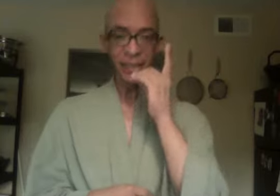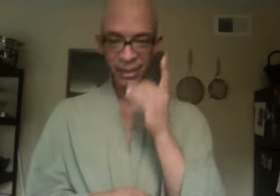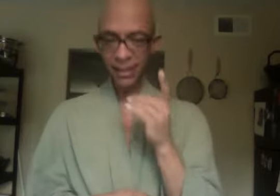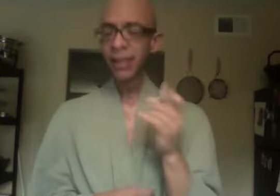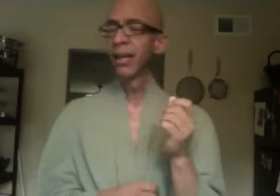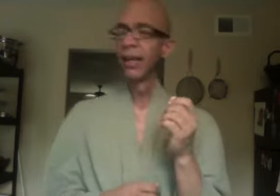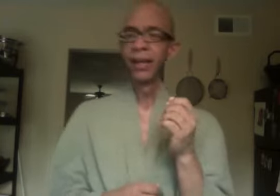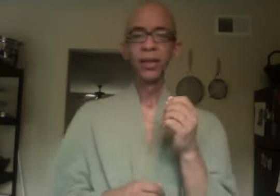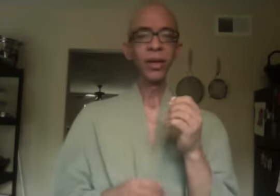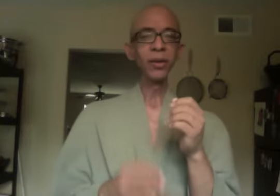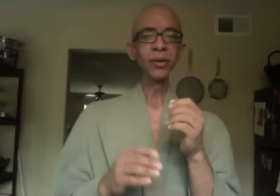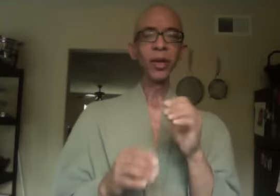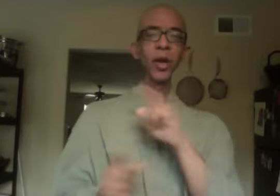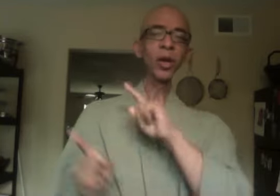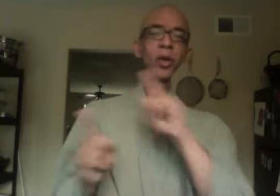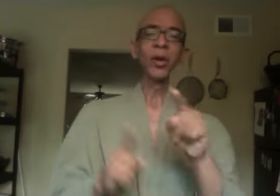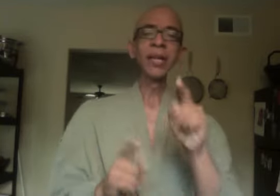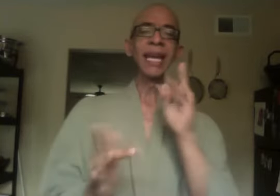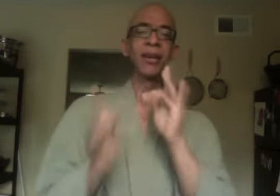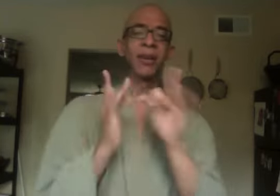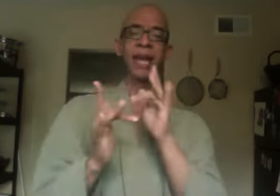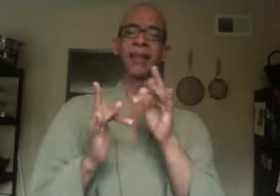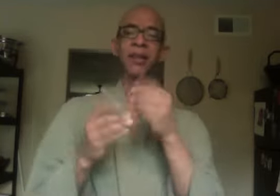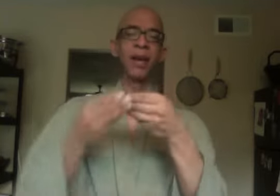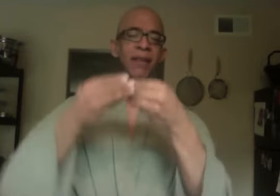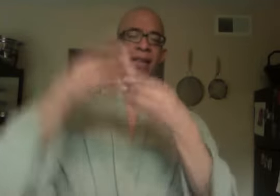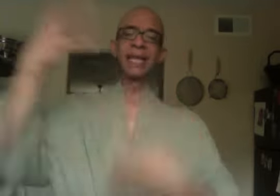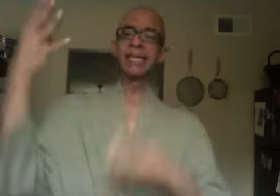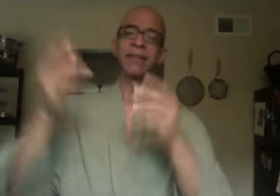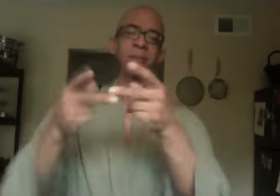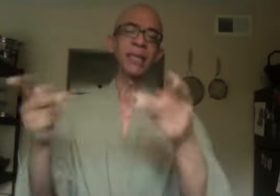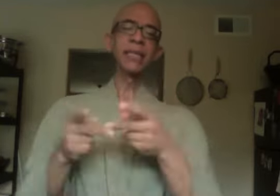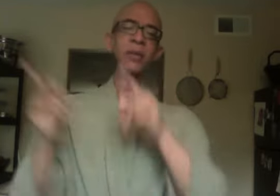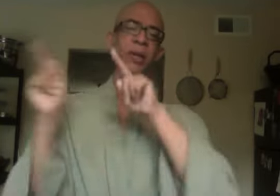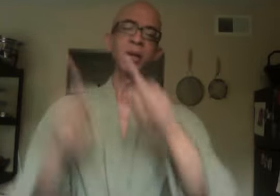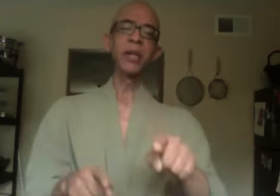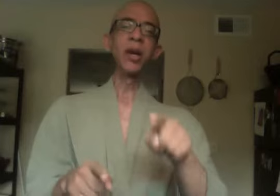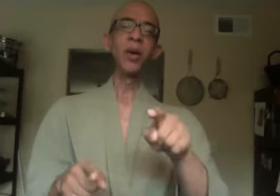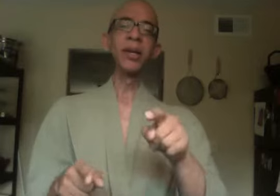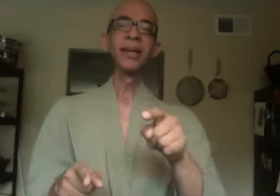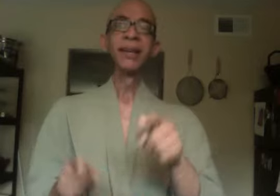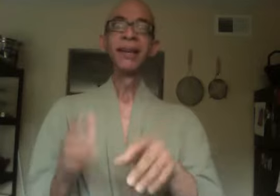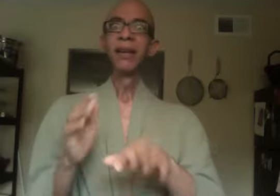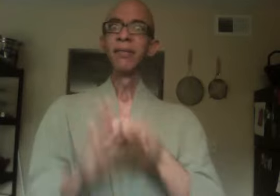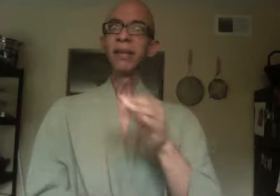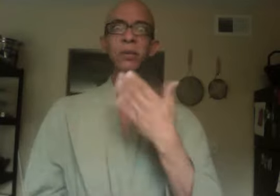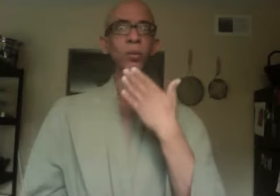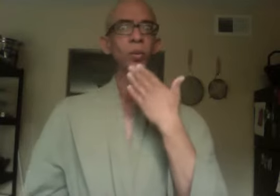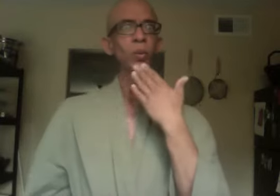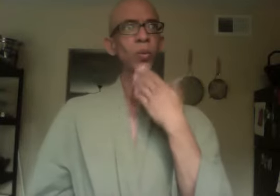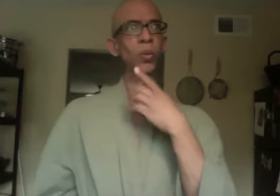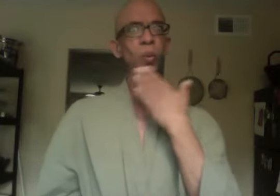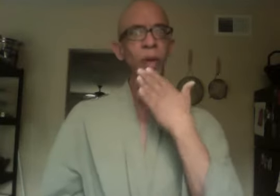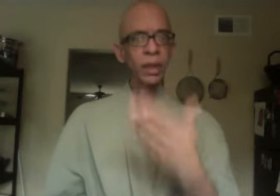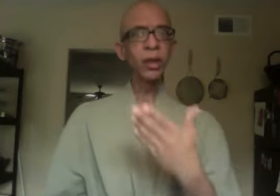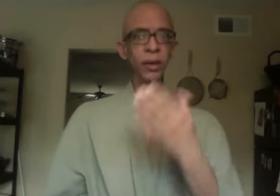dinners. Go to the internet and they'll have a list of places where you can go and find some really good